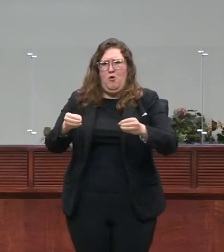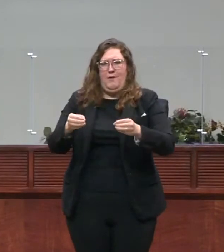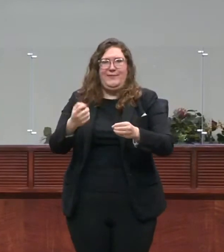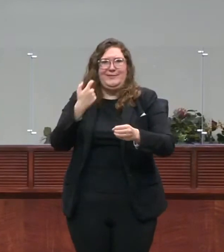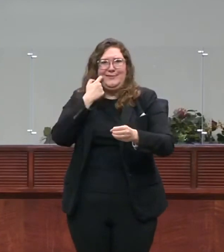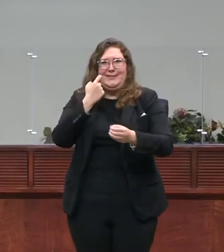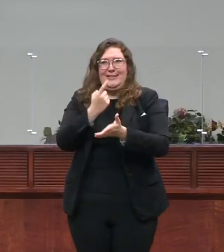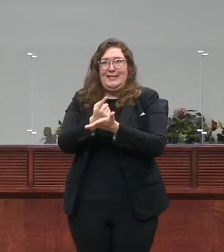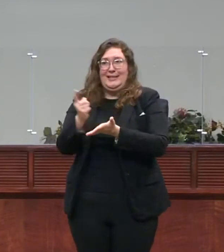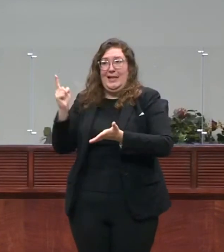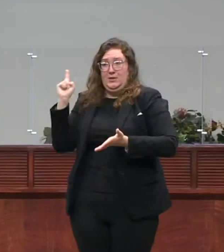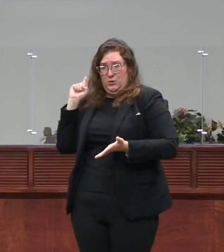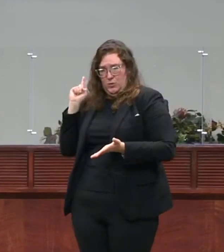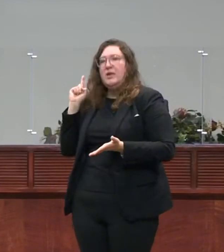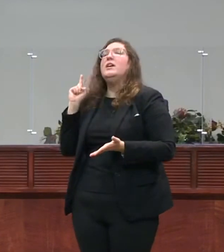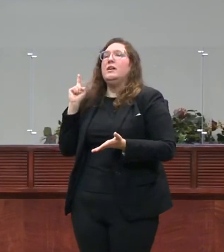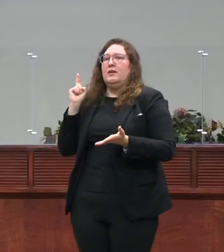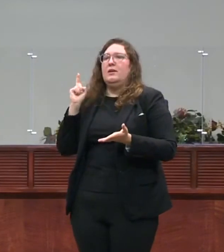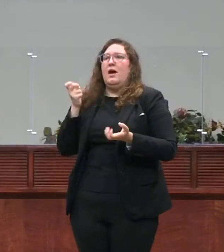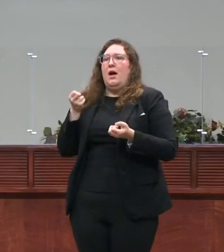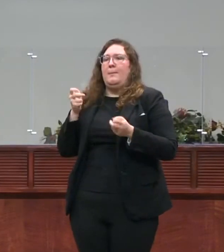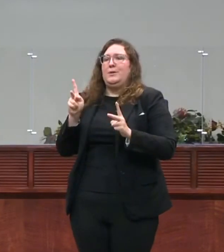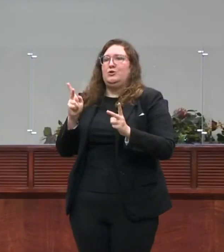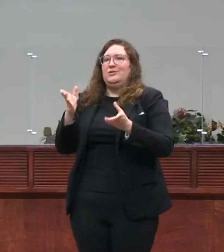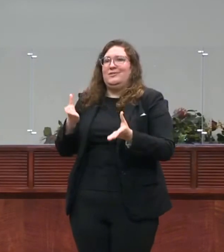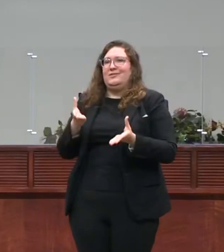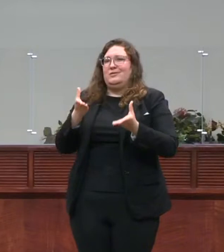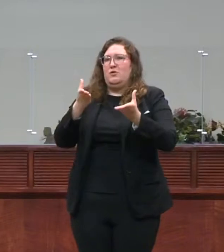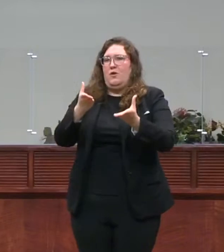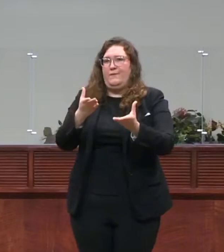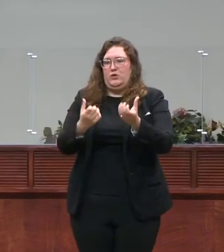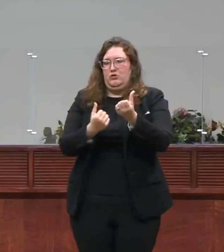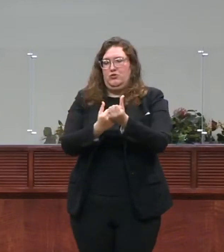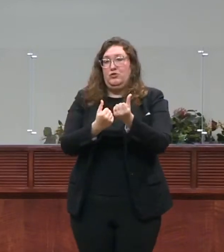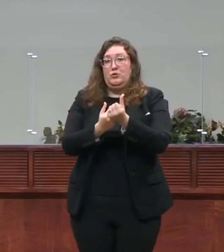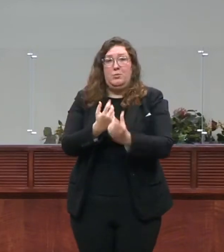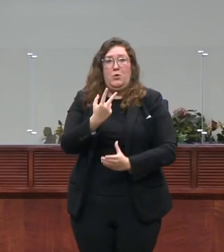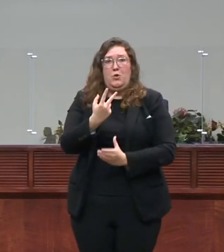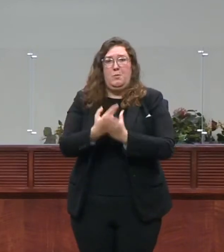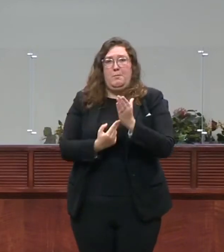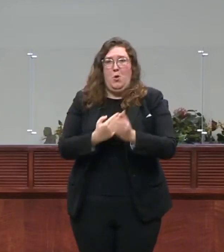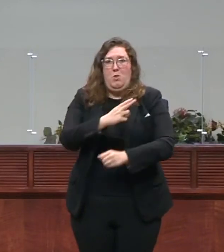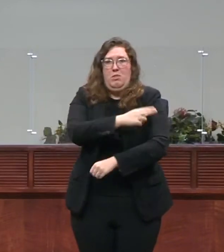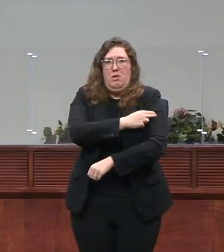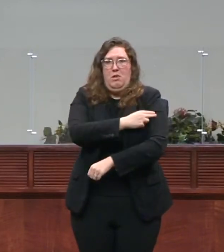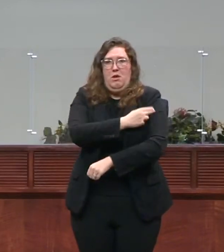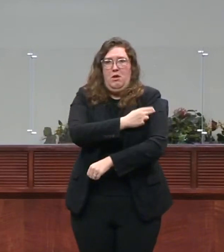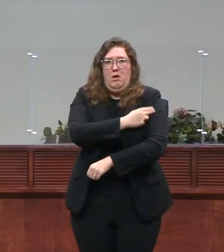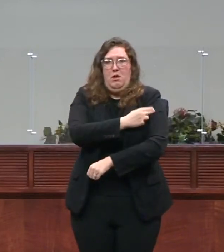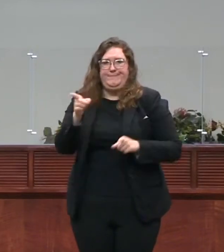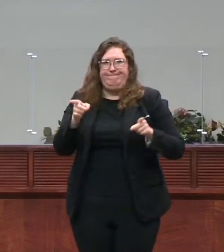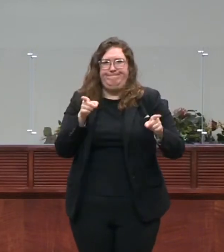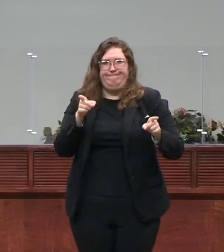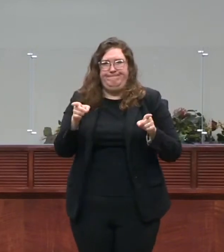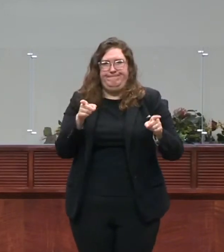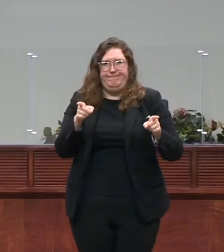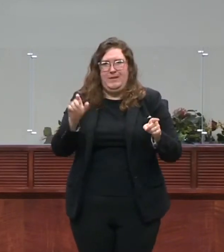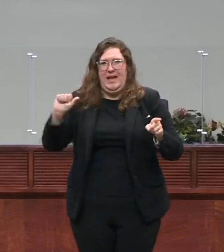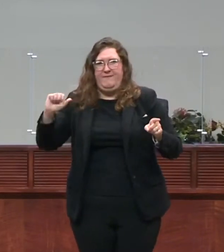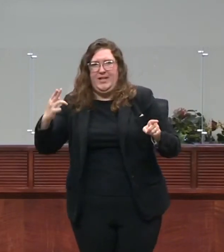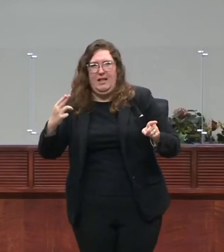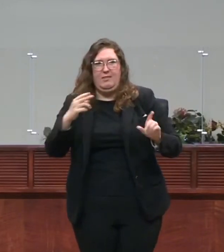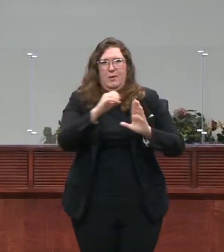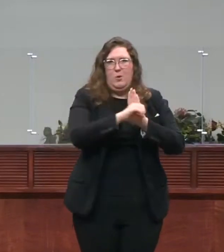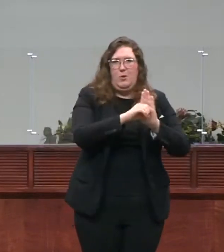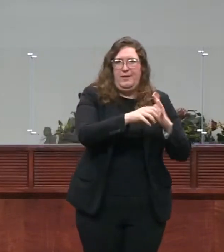of our own opportunities to assist both of those healthcare organizations. We were able to provide some space for both